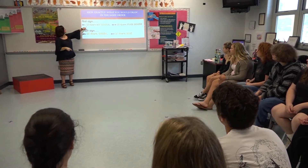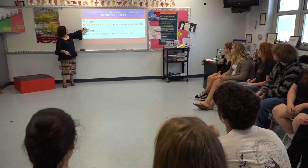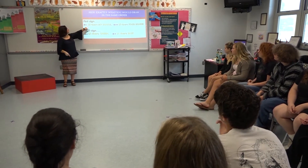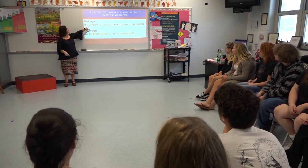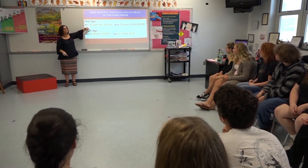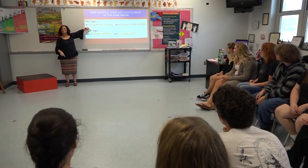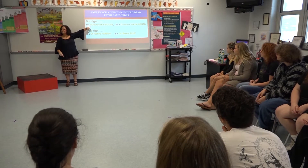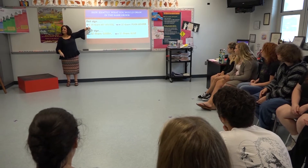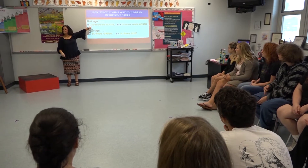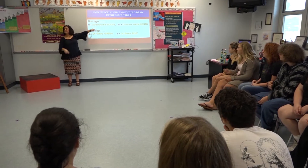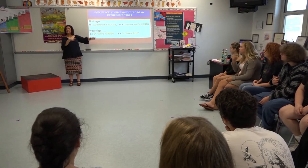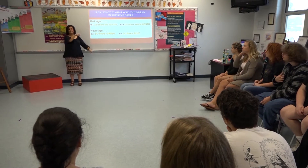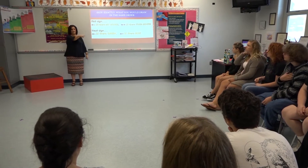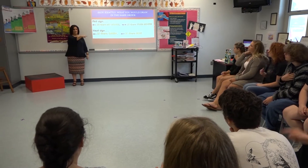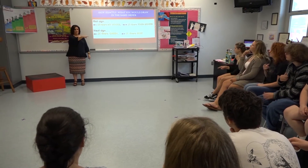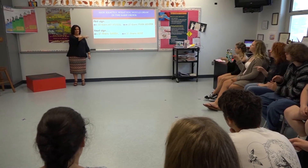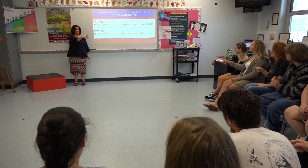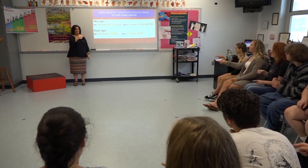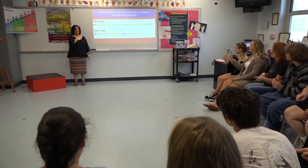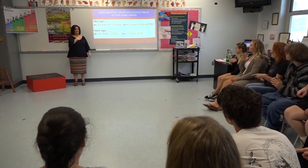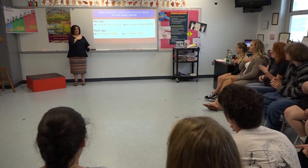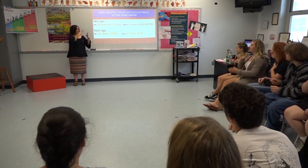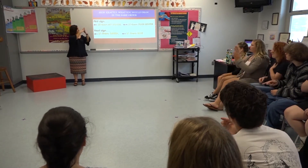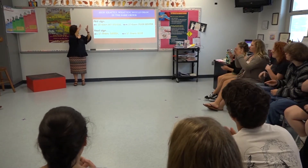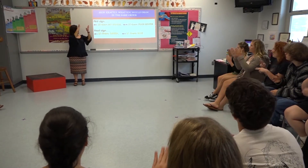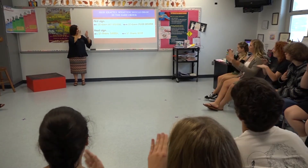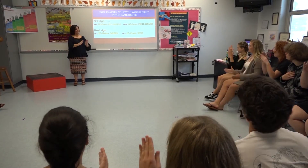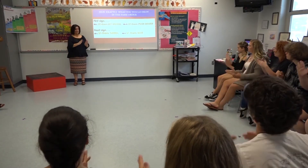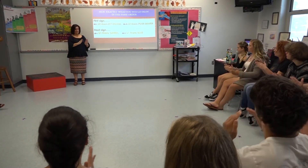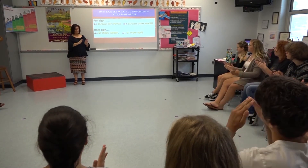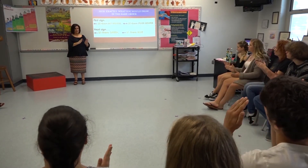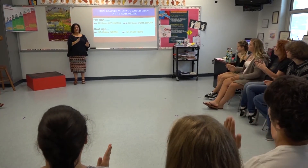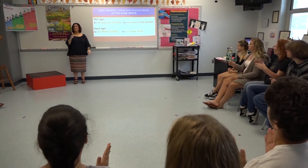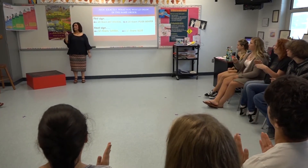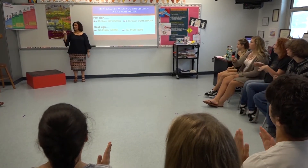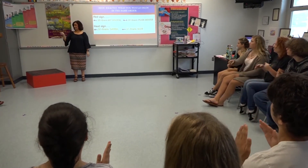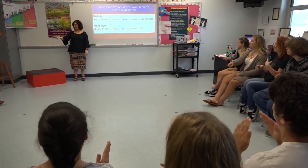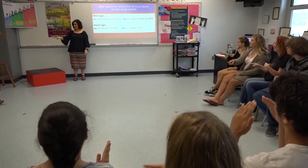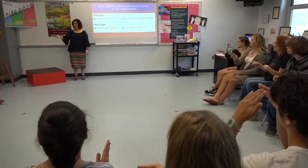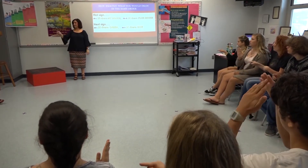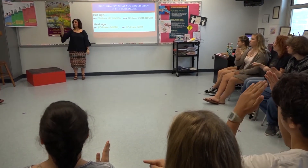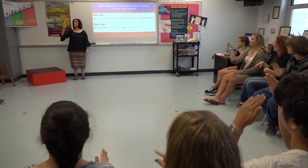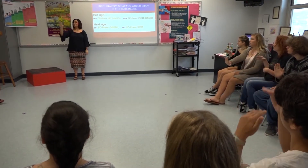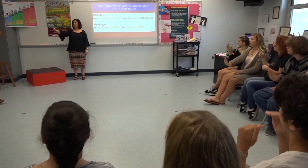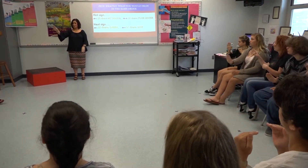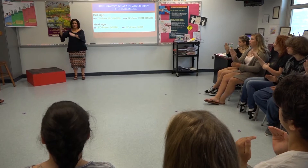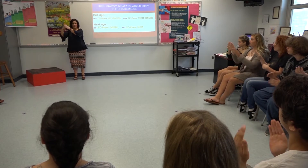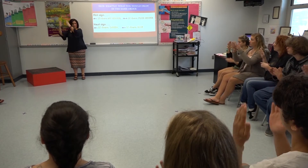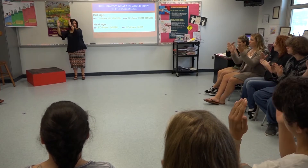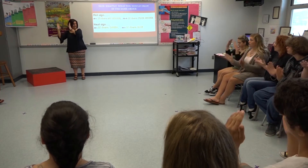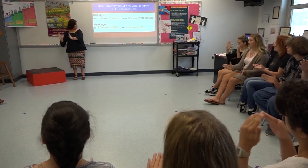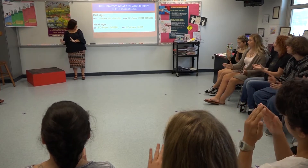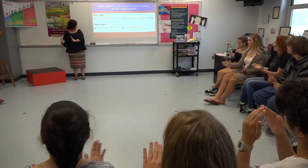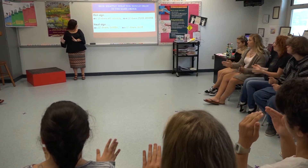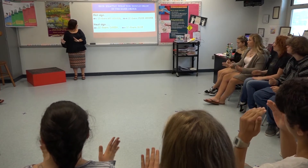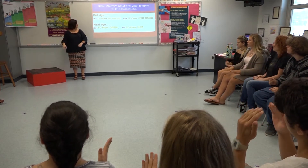Okay, so now let's try to sign it. So I'm going to set my house up over here in the left first. Over here is